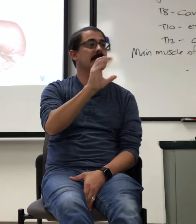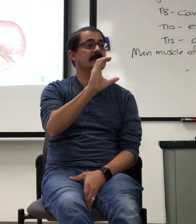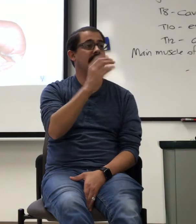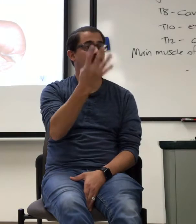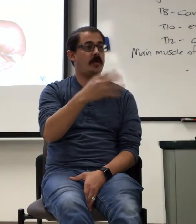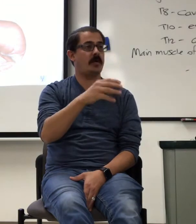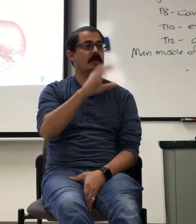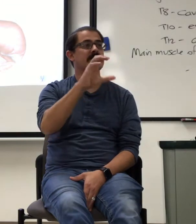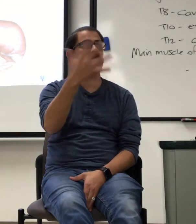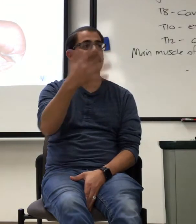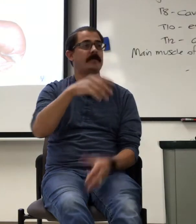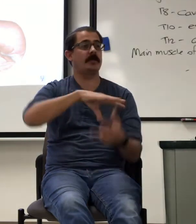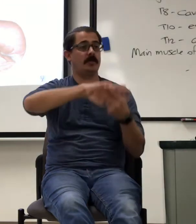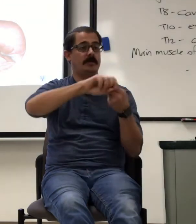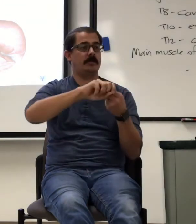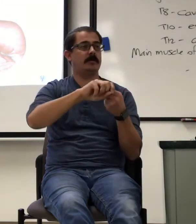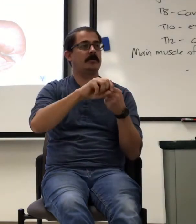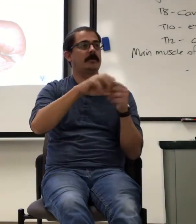the phrenic nerve.